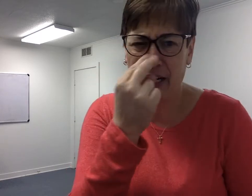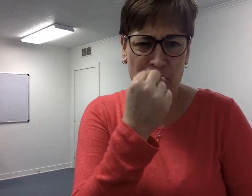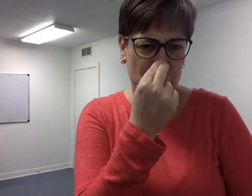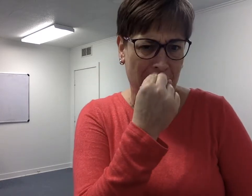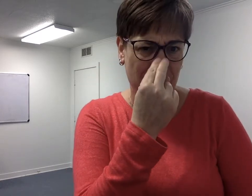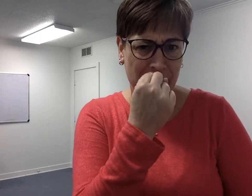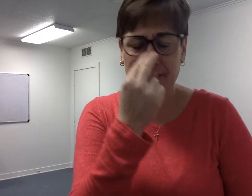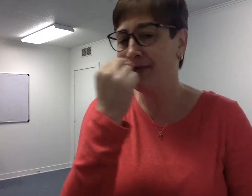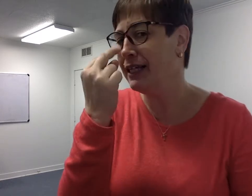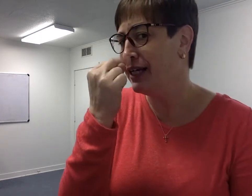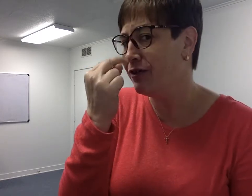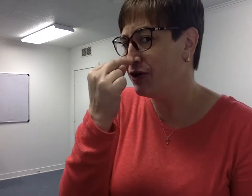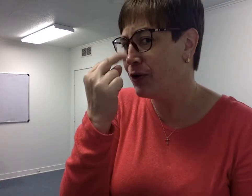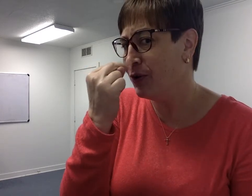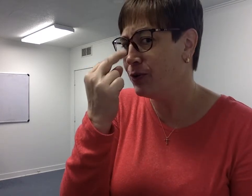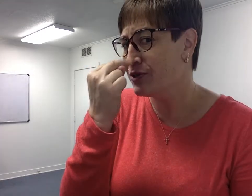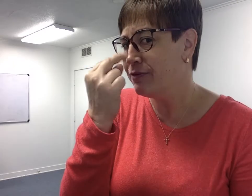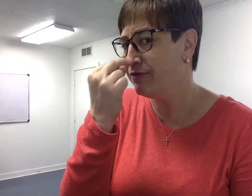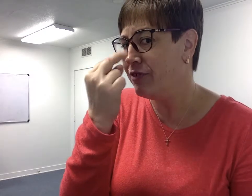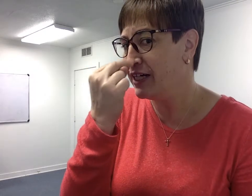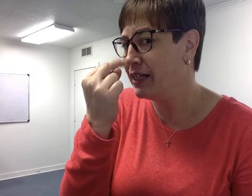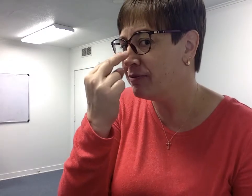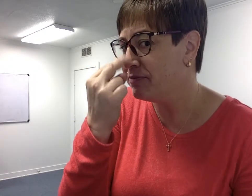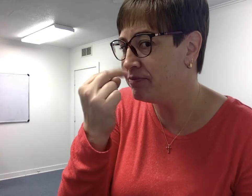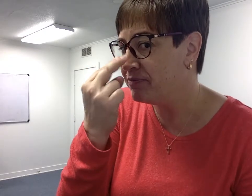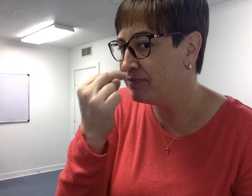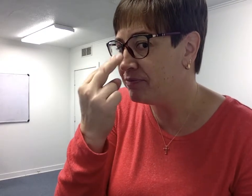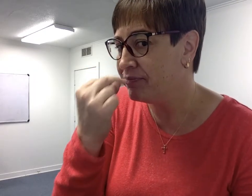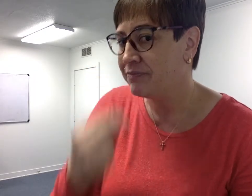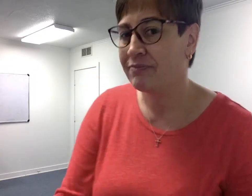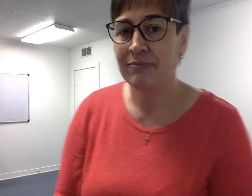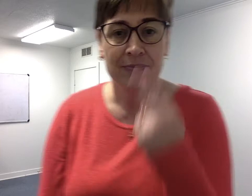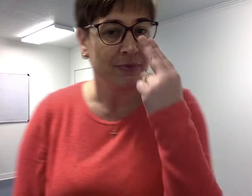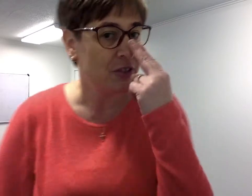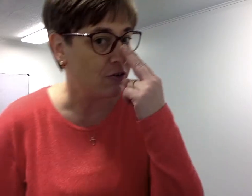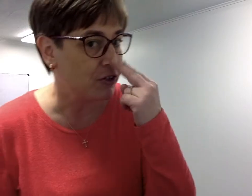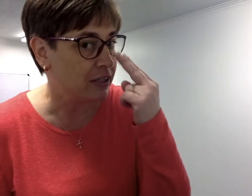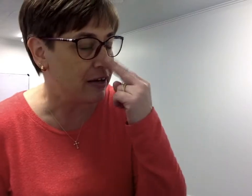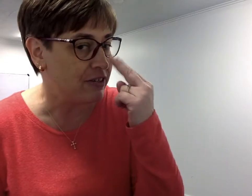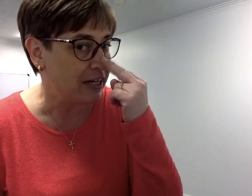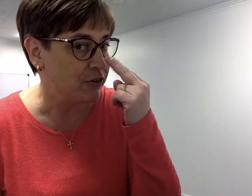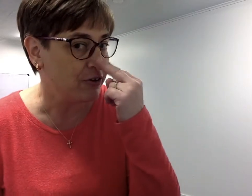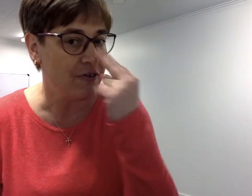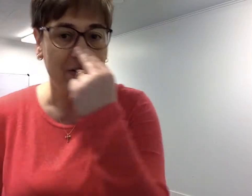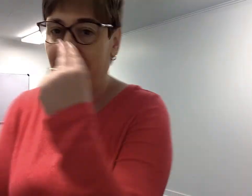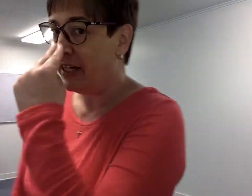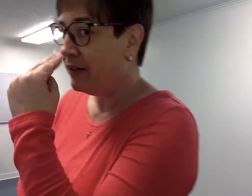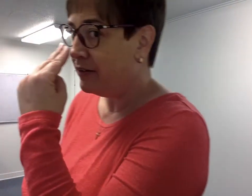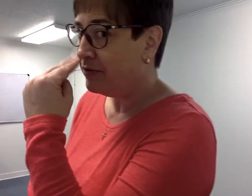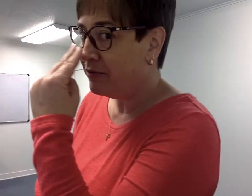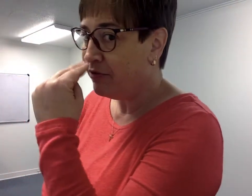you're scratching the end of your nose. Funny. So for a left-hander, funny,